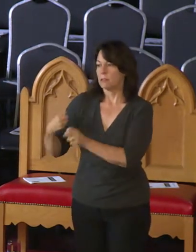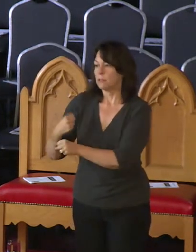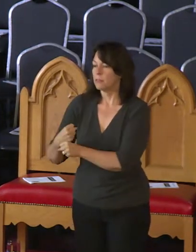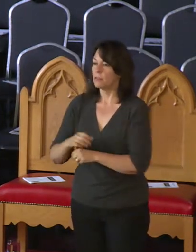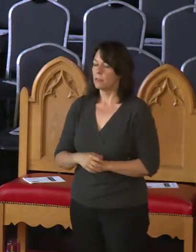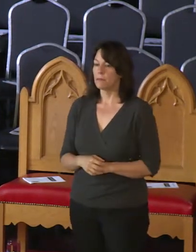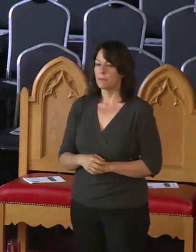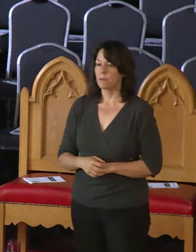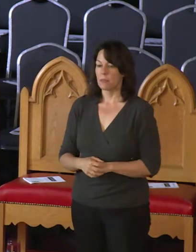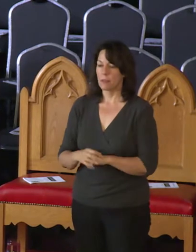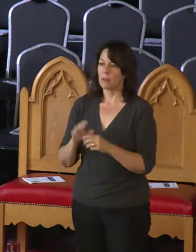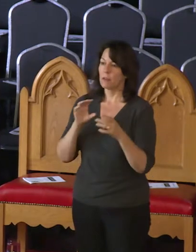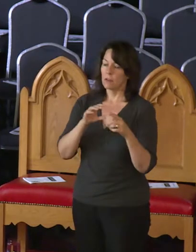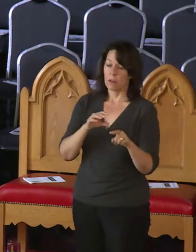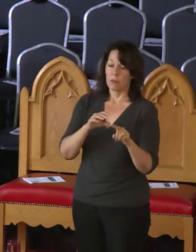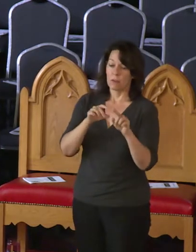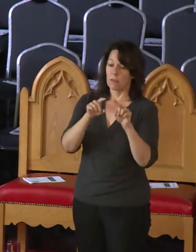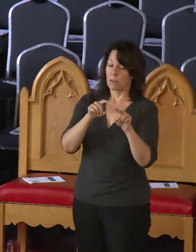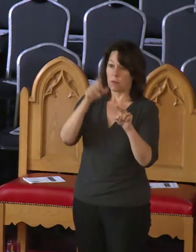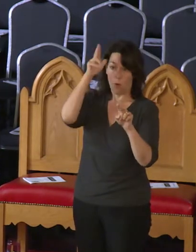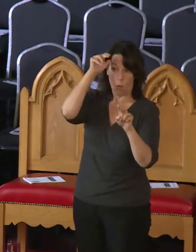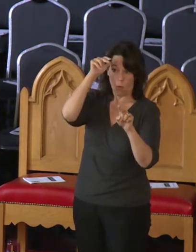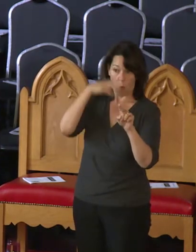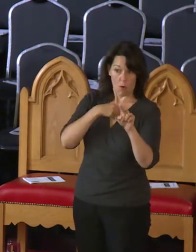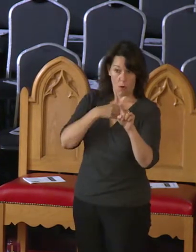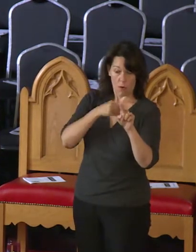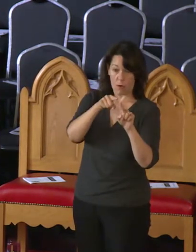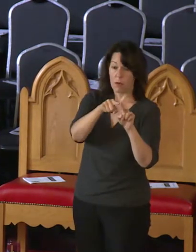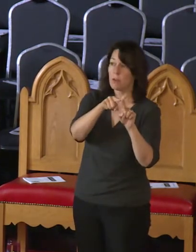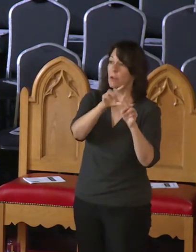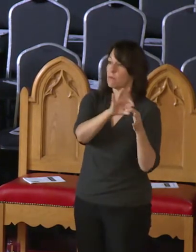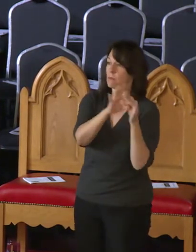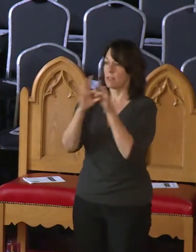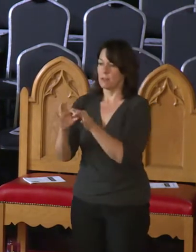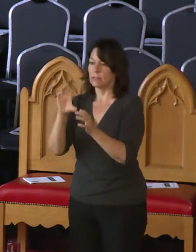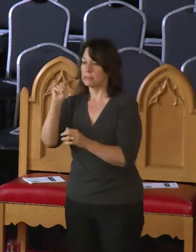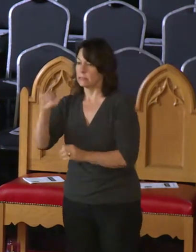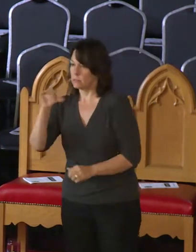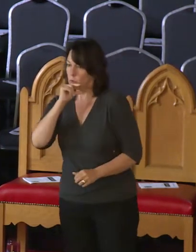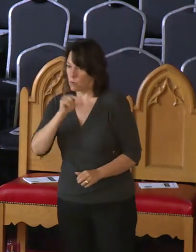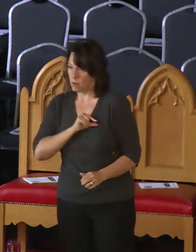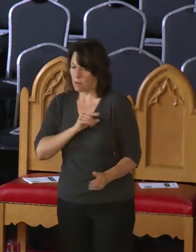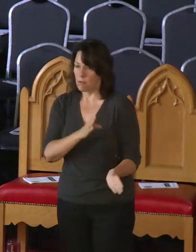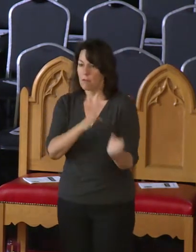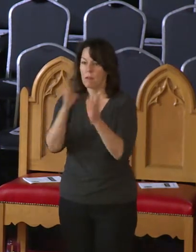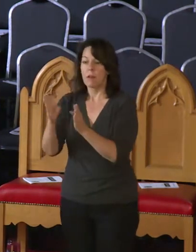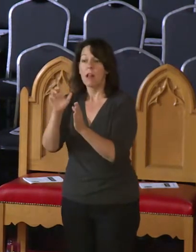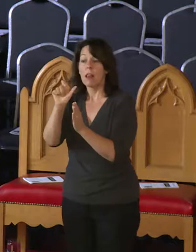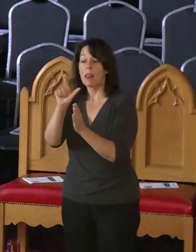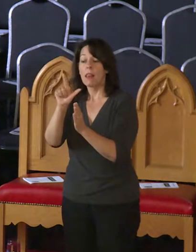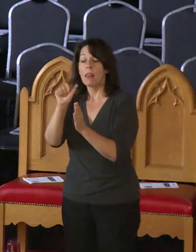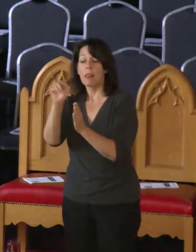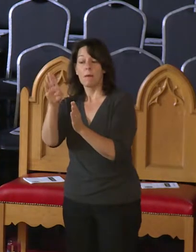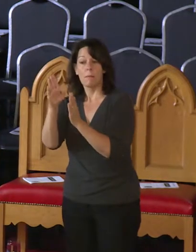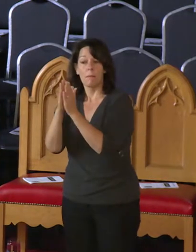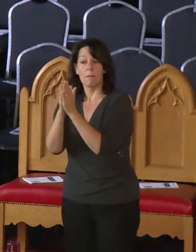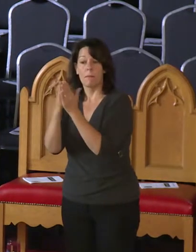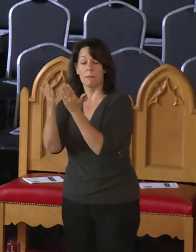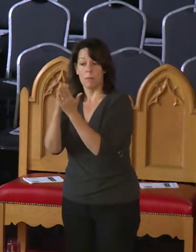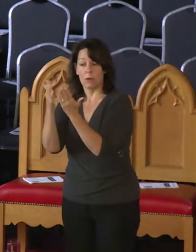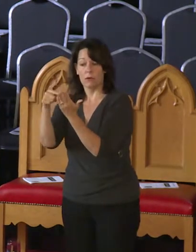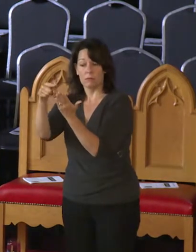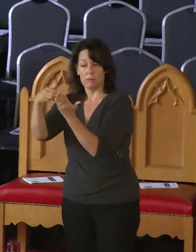crest show links with the royal city of Guelph through the white stallion above, the connection to liberal arts through the book, to the sciences